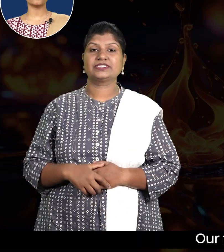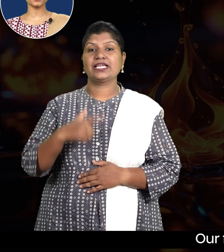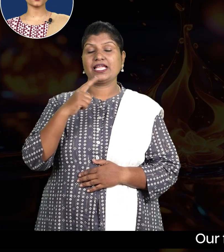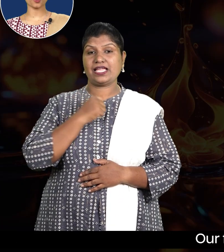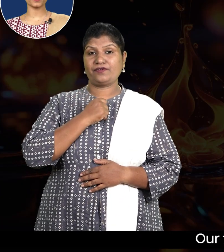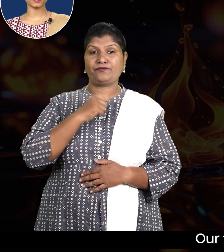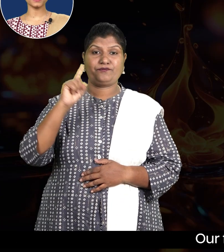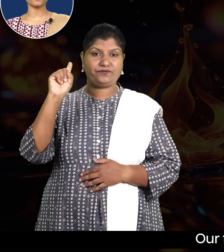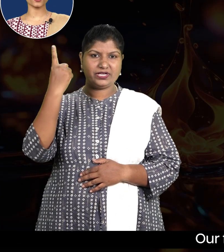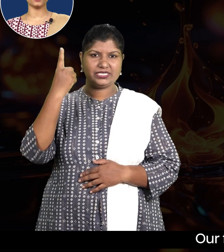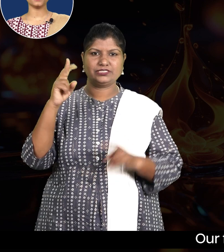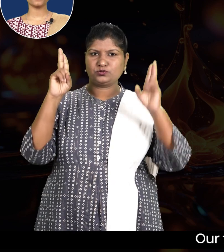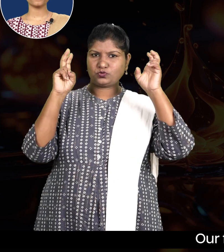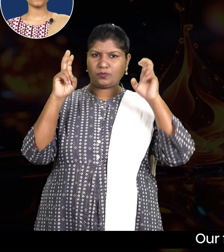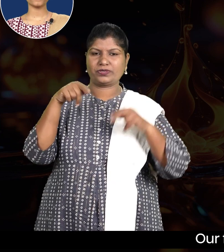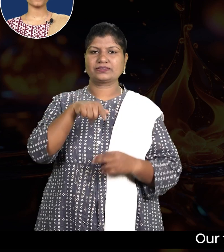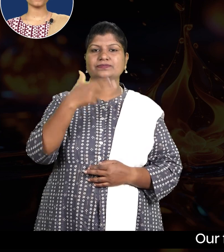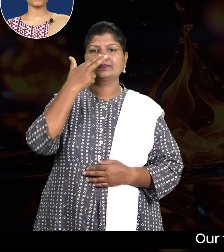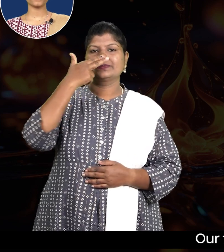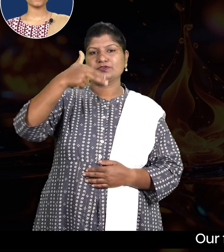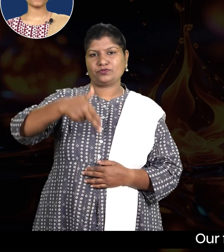Our first topic is fuel.